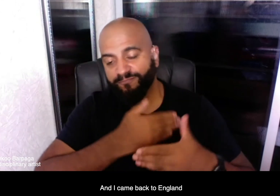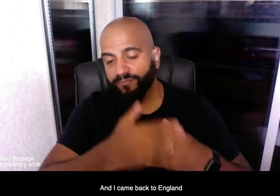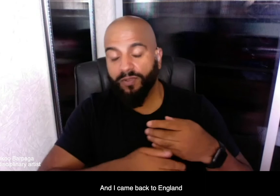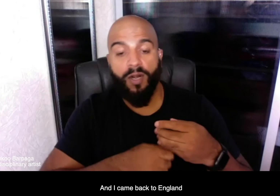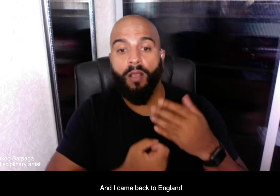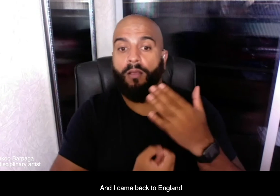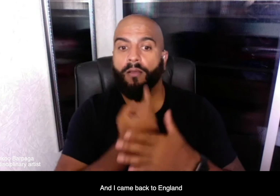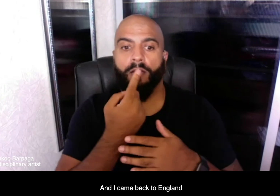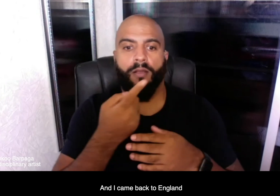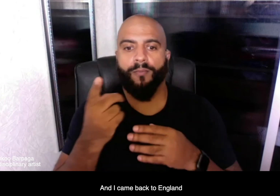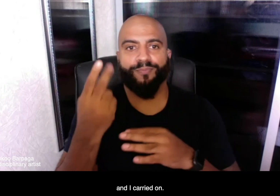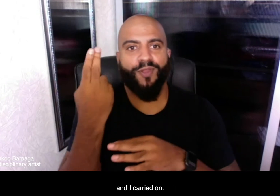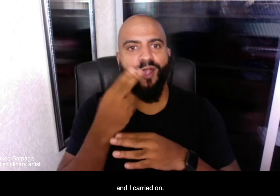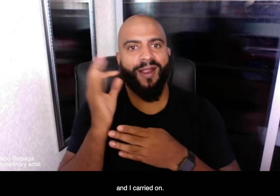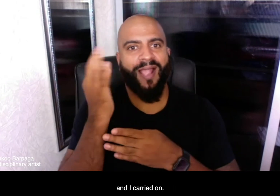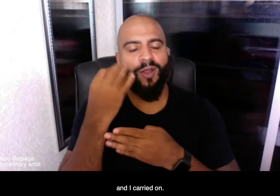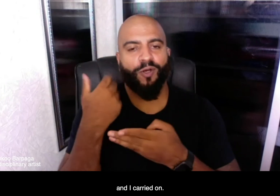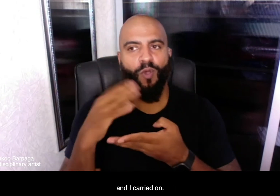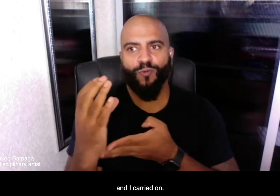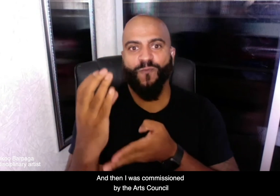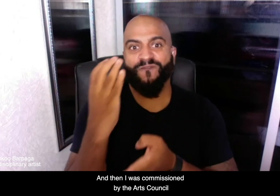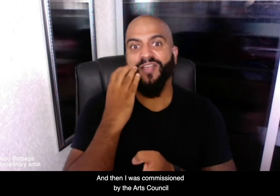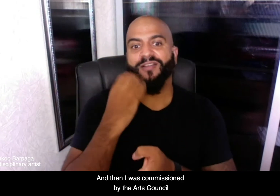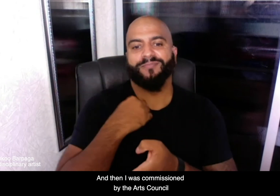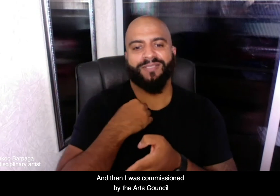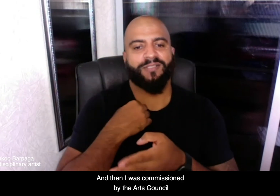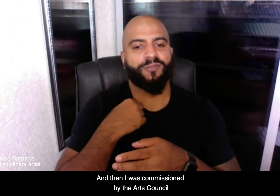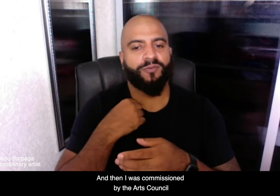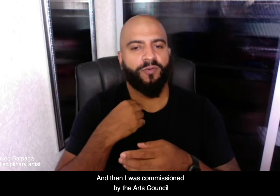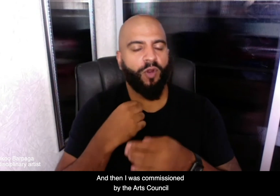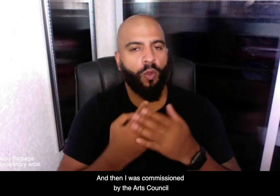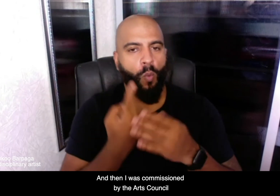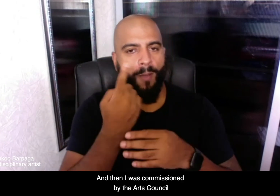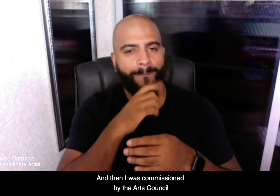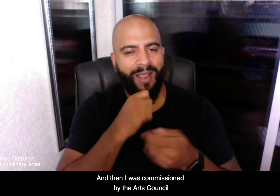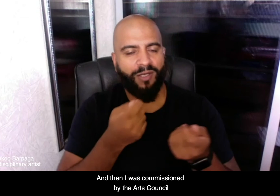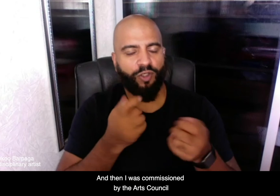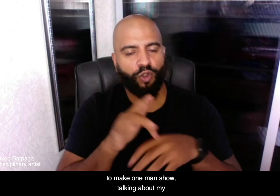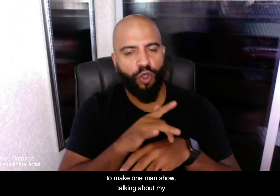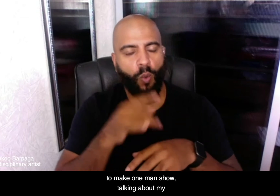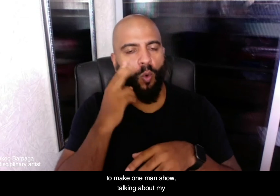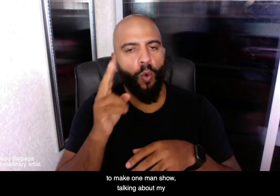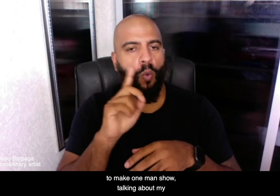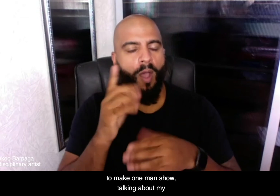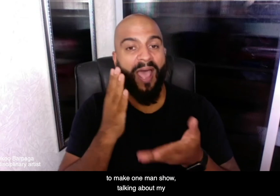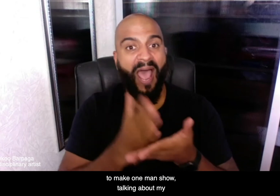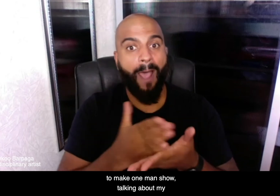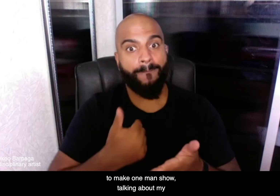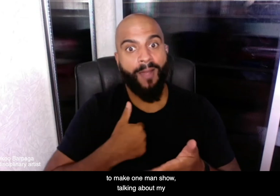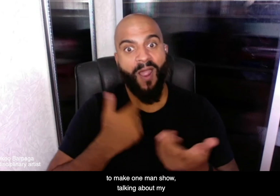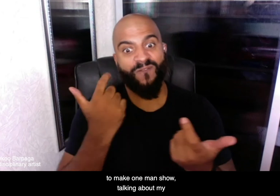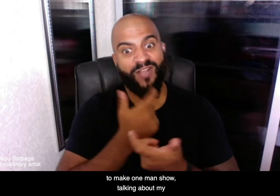to England and I carried on. And then I was commissioned by the Arts Council to make a one-man